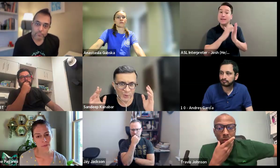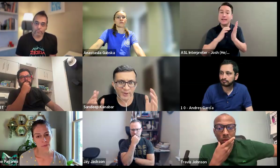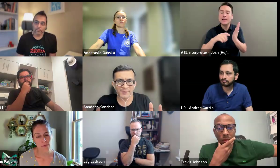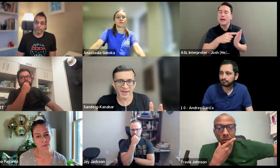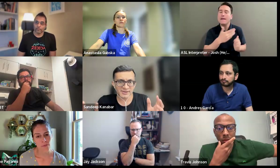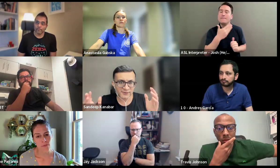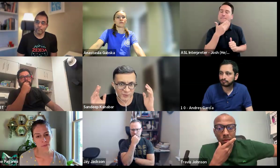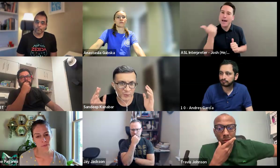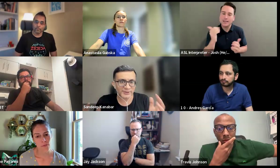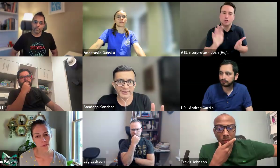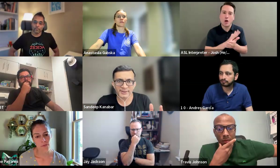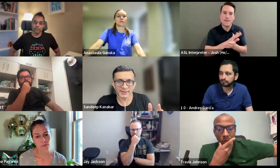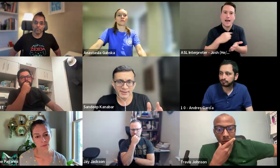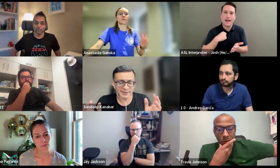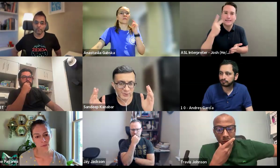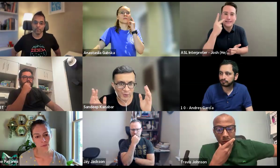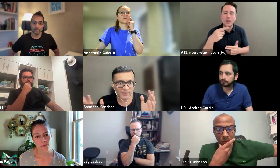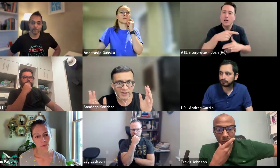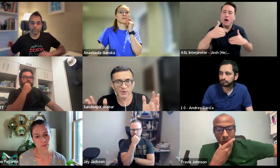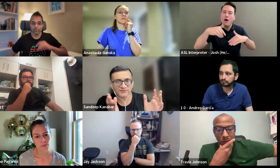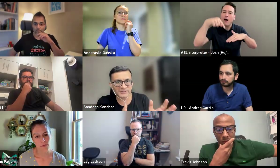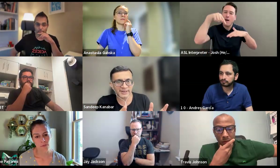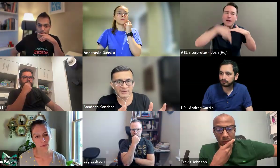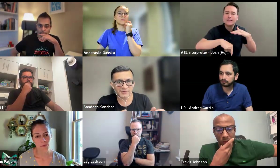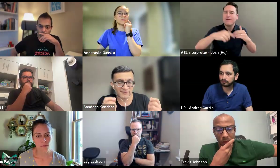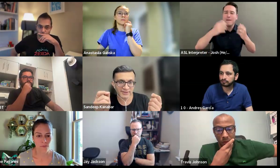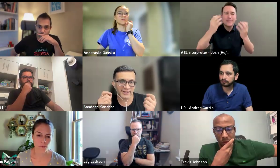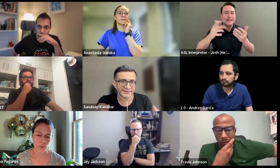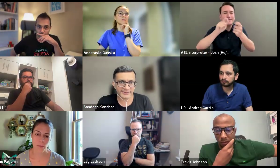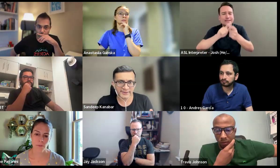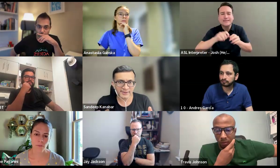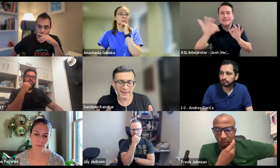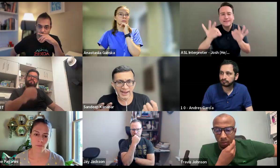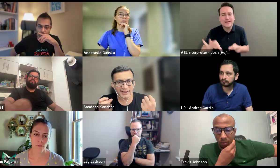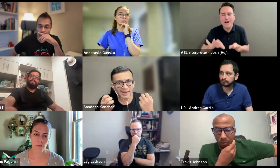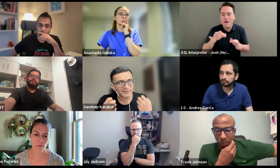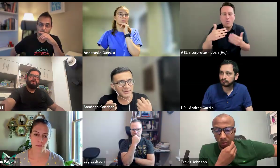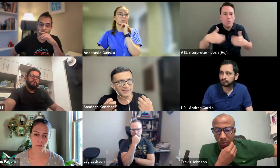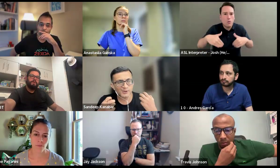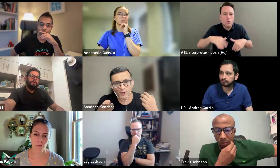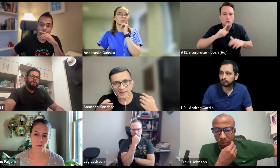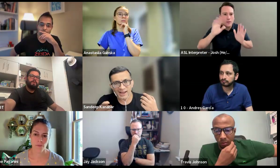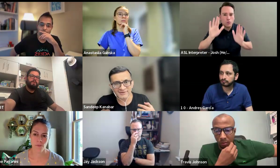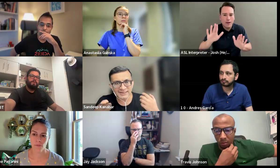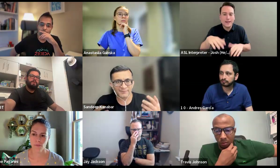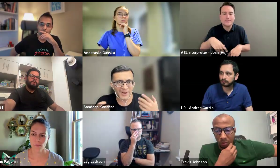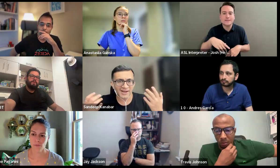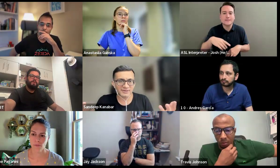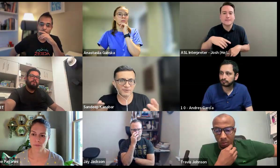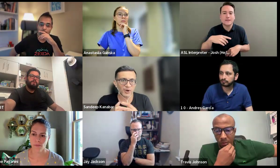so comprehensive, so detailed. It has so much of detail, every tiny detail. And I think it is not having the impact that we